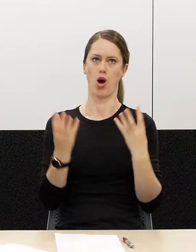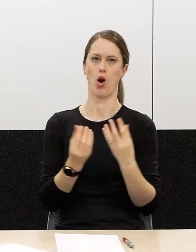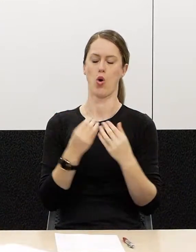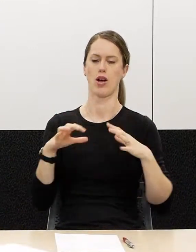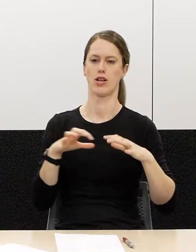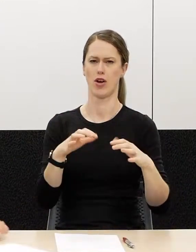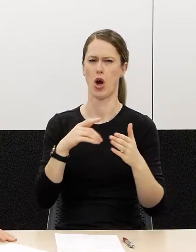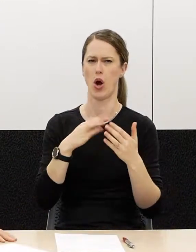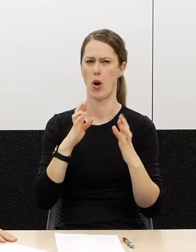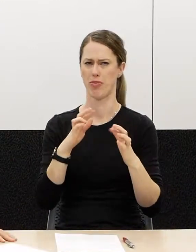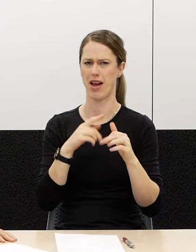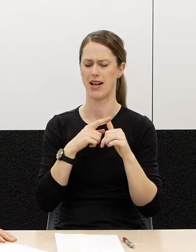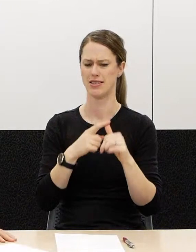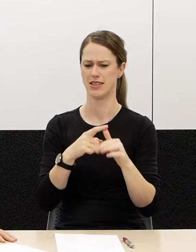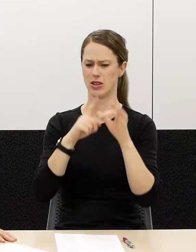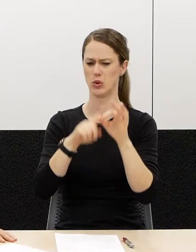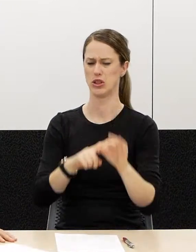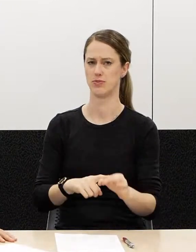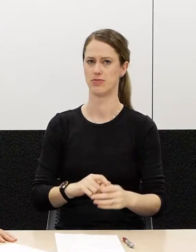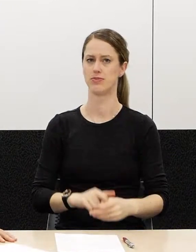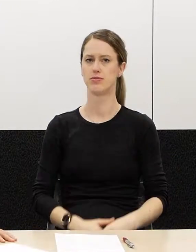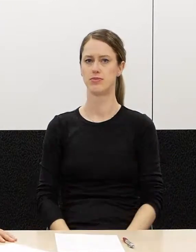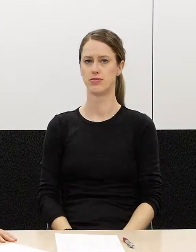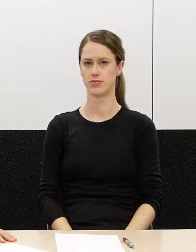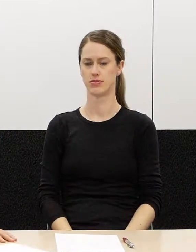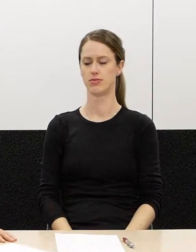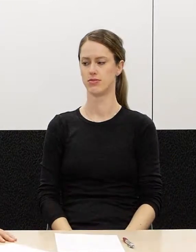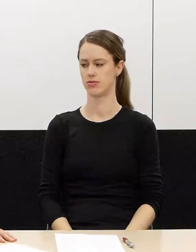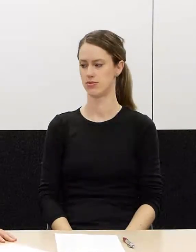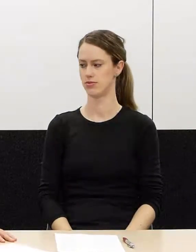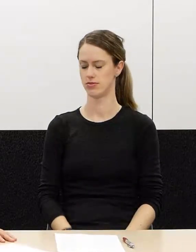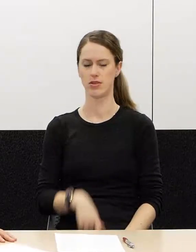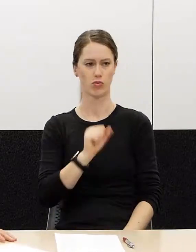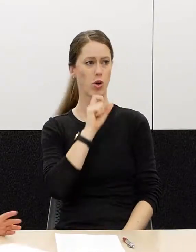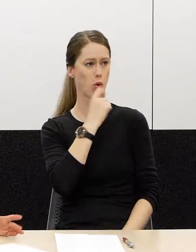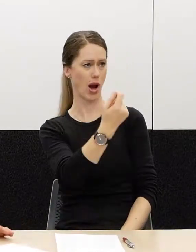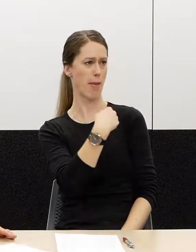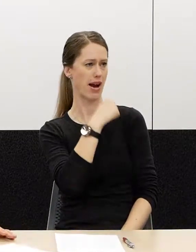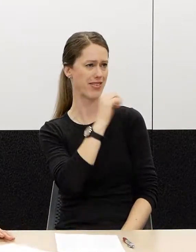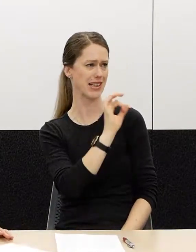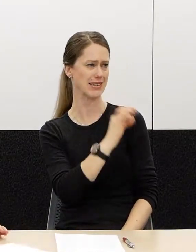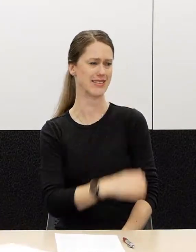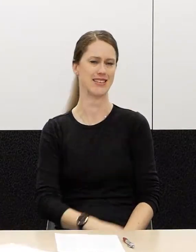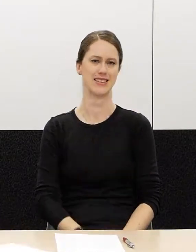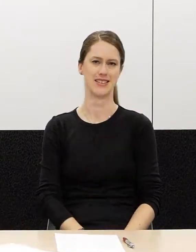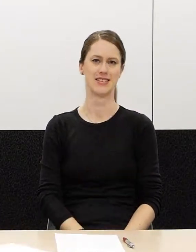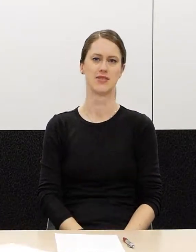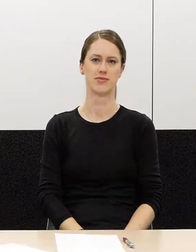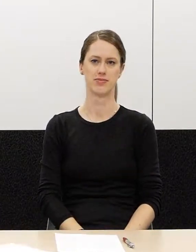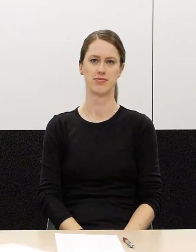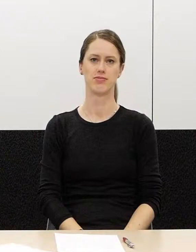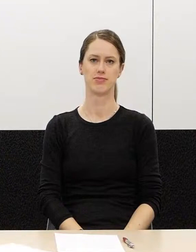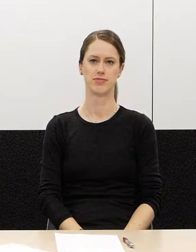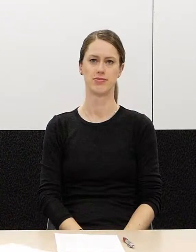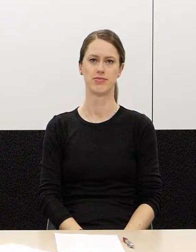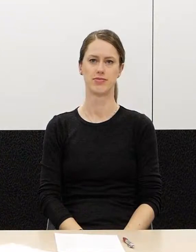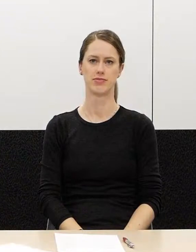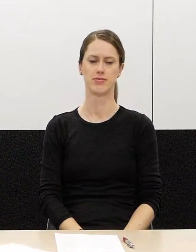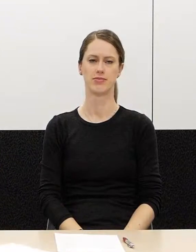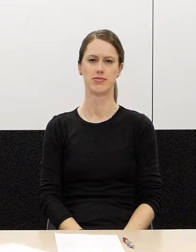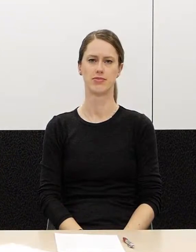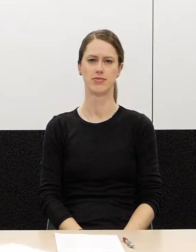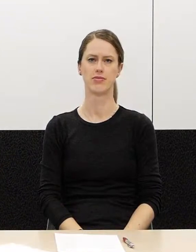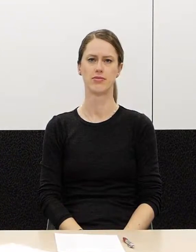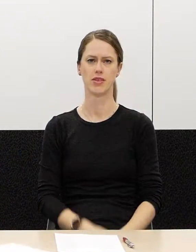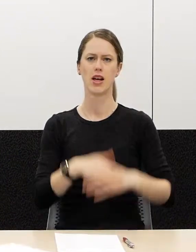activities there. I hope that answers your question. I'm sure he'll come back if it I'm doesn't. sure he will. So we have another question there. Will